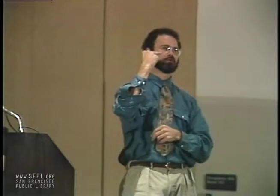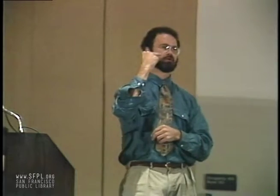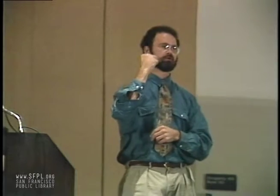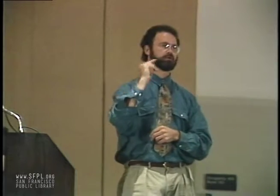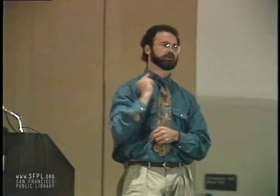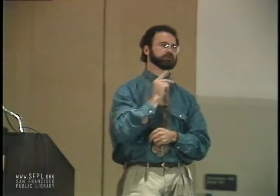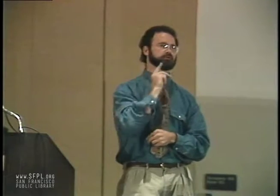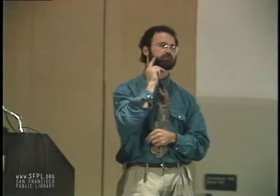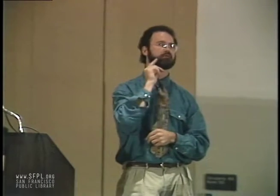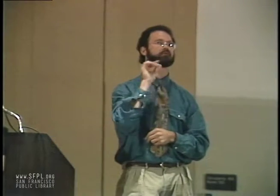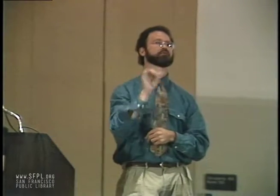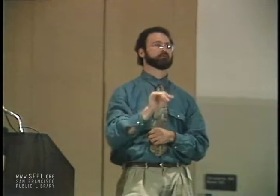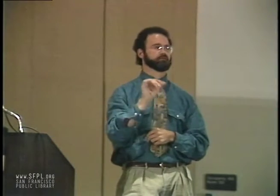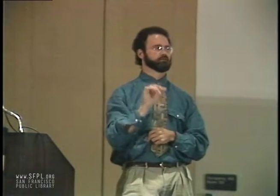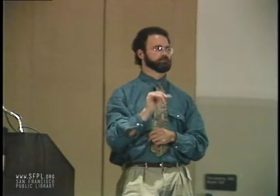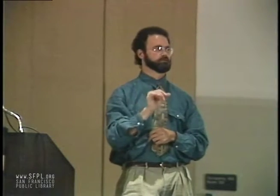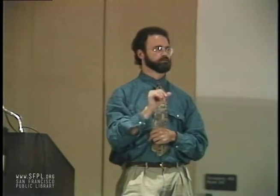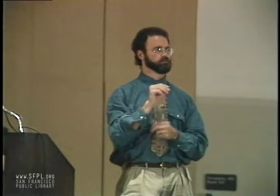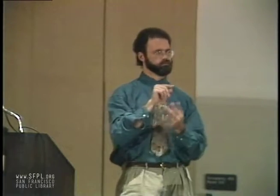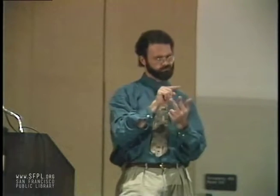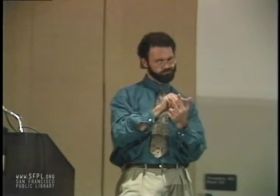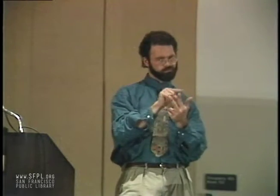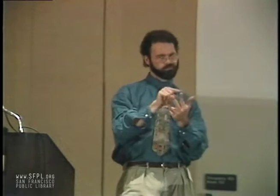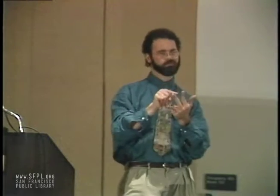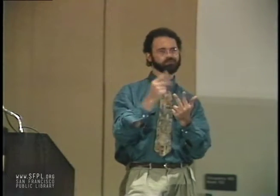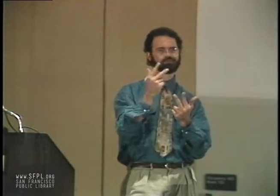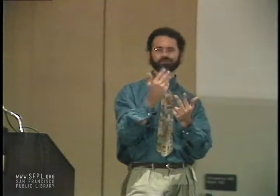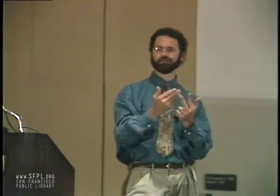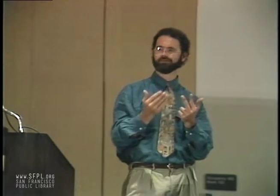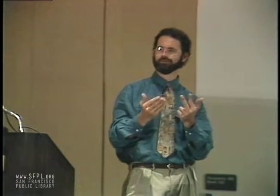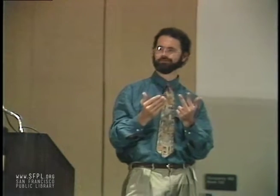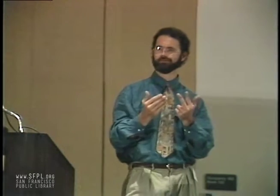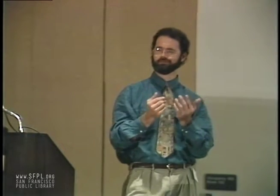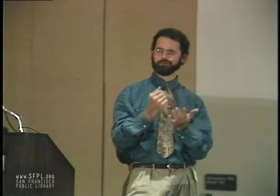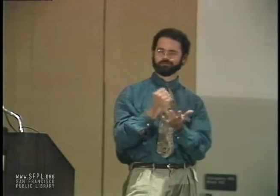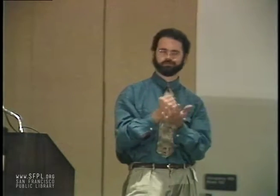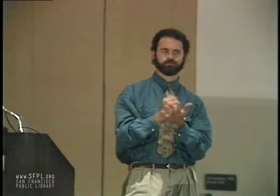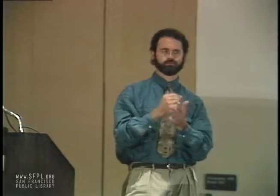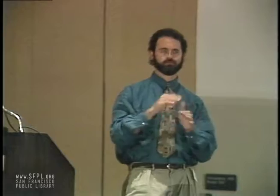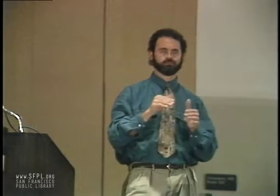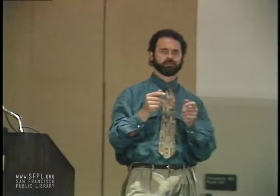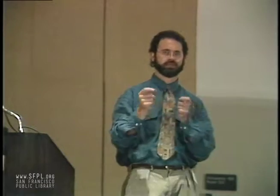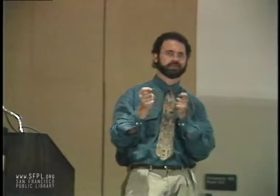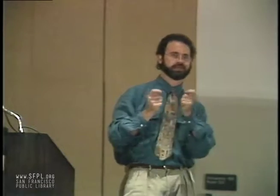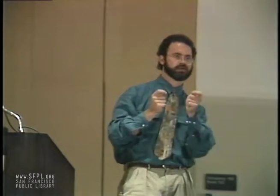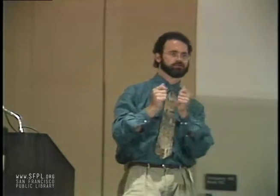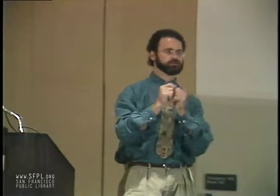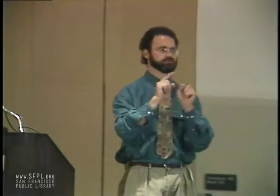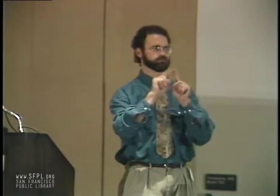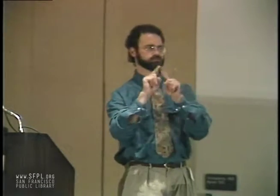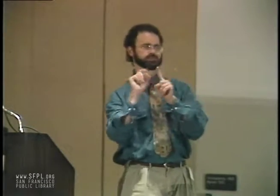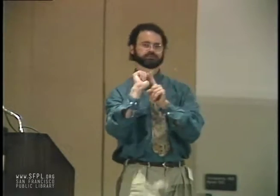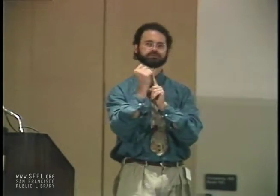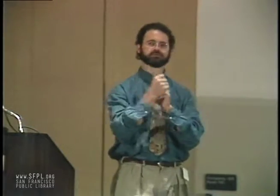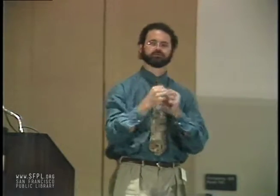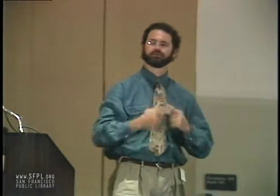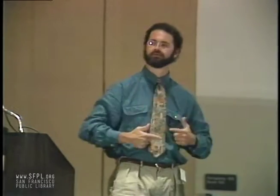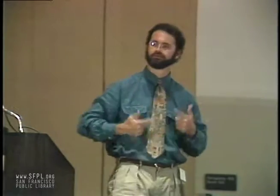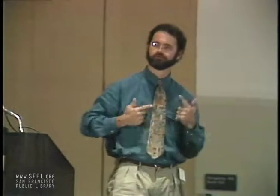And that also enables the deaf person to understand what the other view of myself